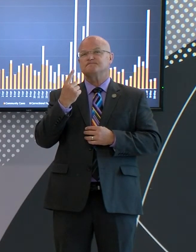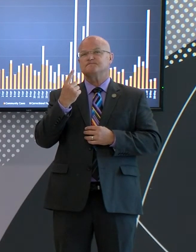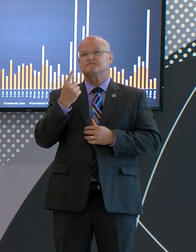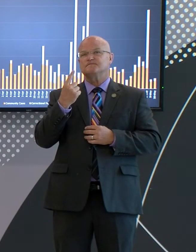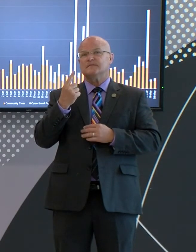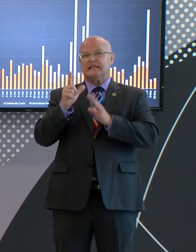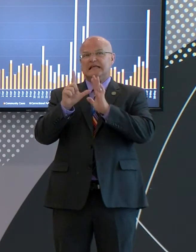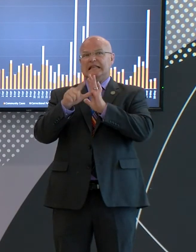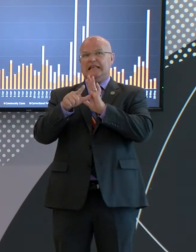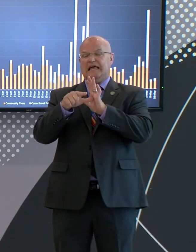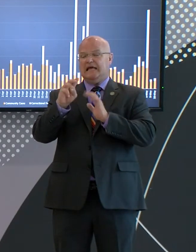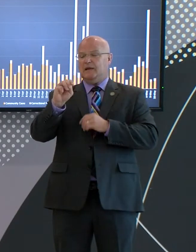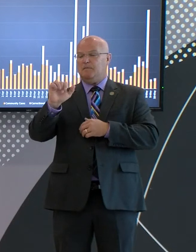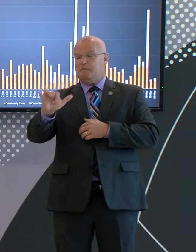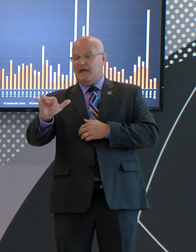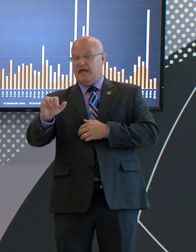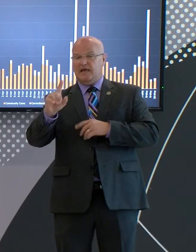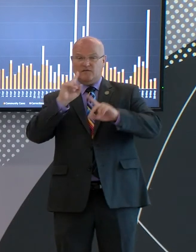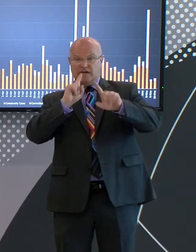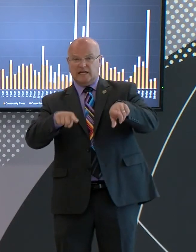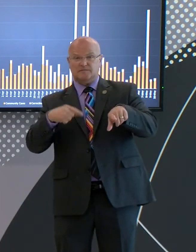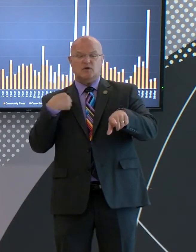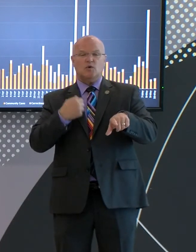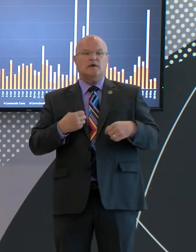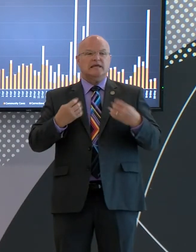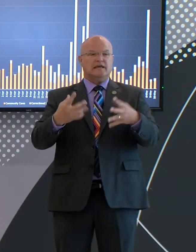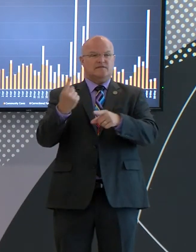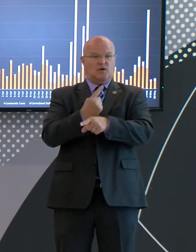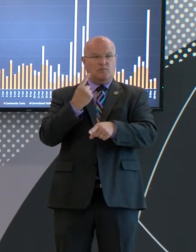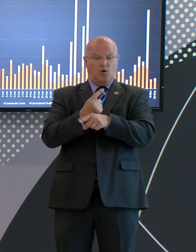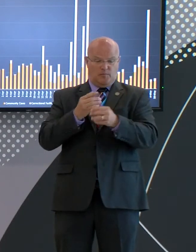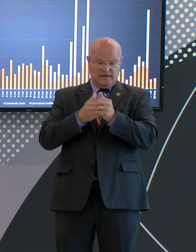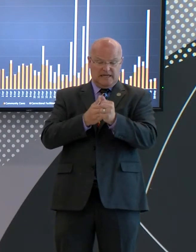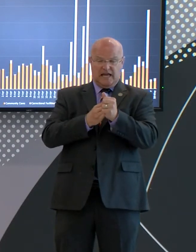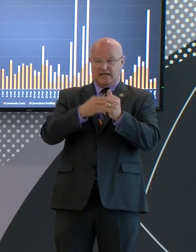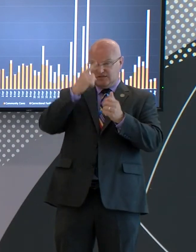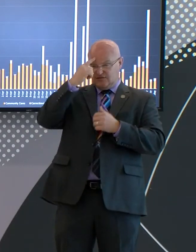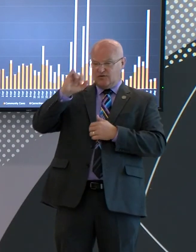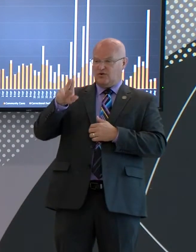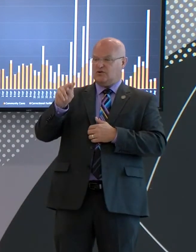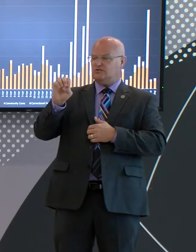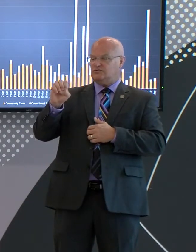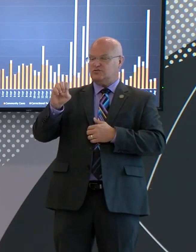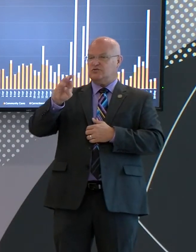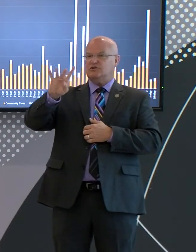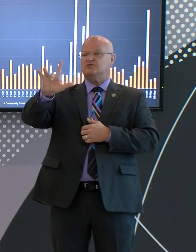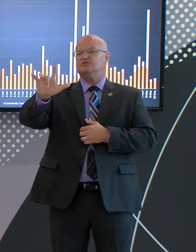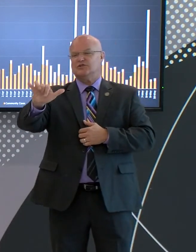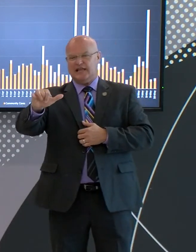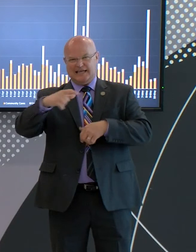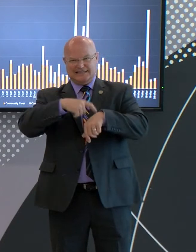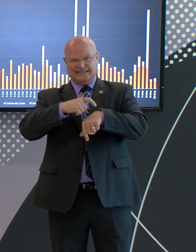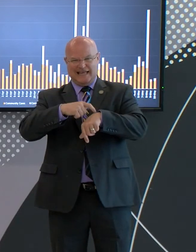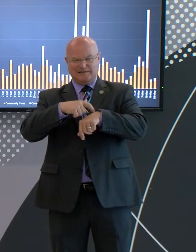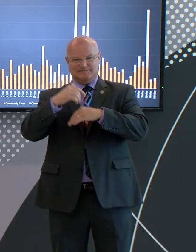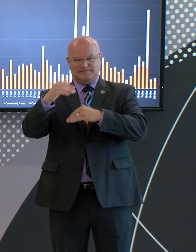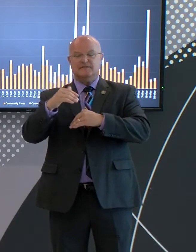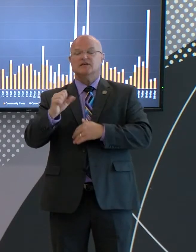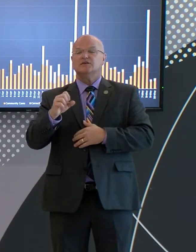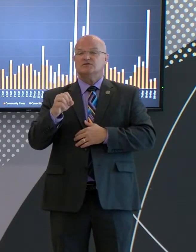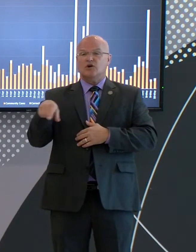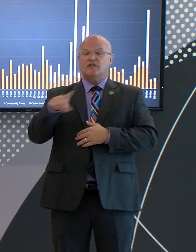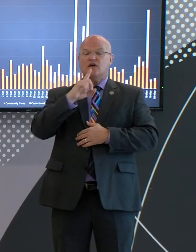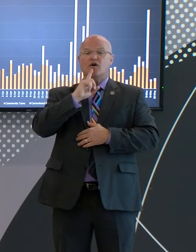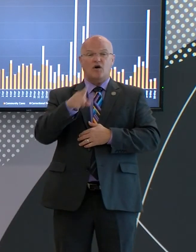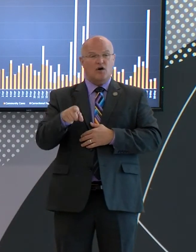late May for an announcement so that we can give appropriate guidance for June and July timeframe. So